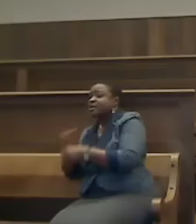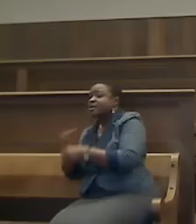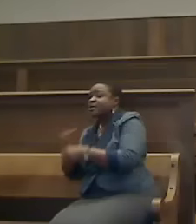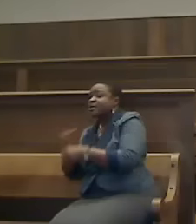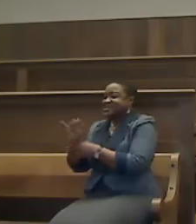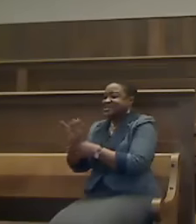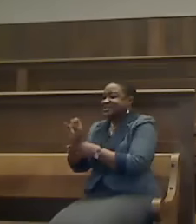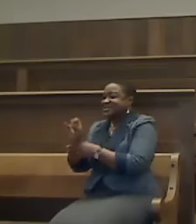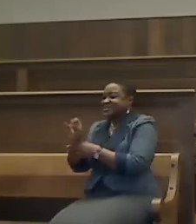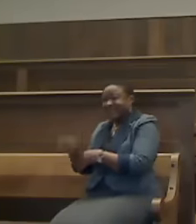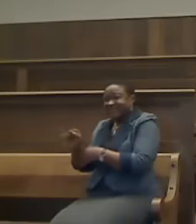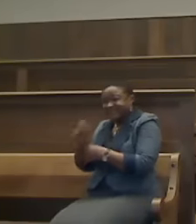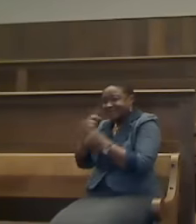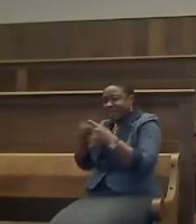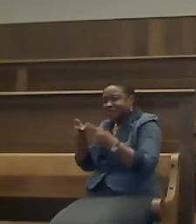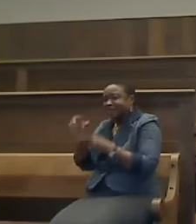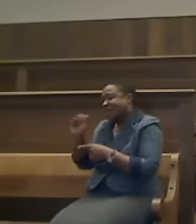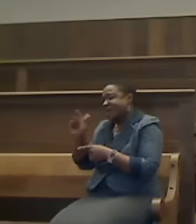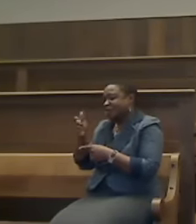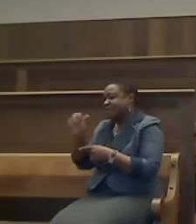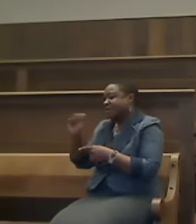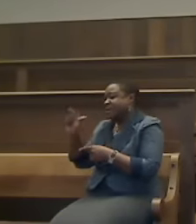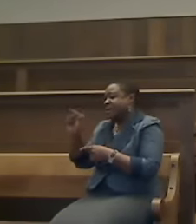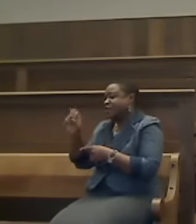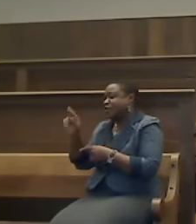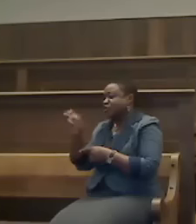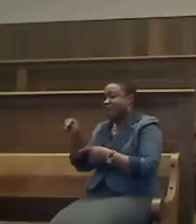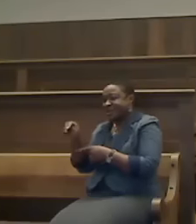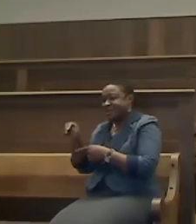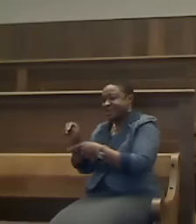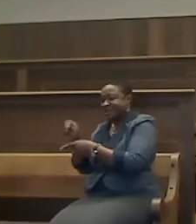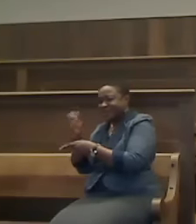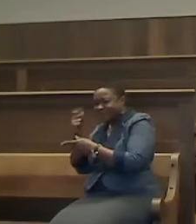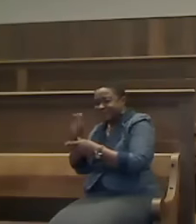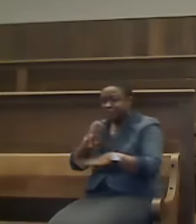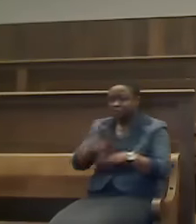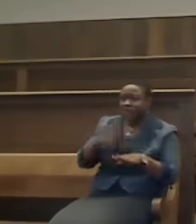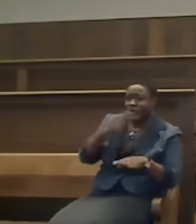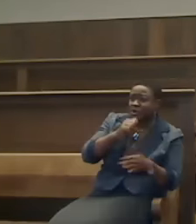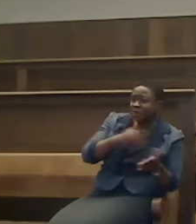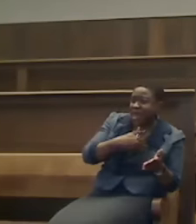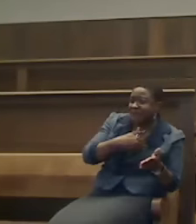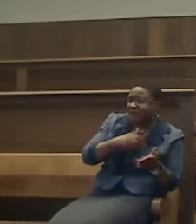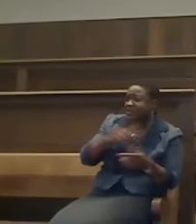allergen. So you may be reacting to an allergen that's not found in normal corn, but it's